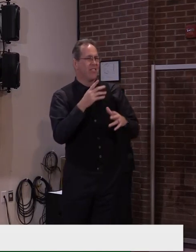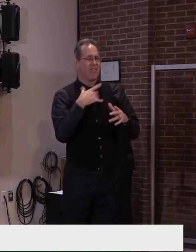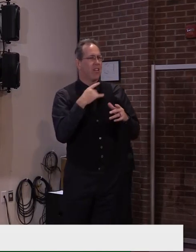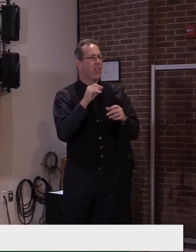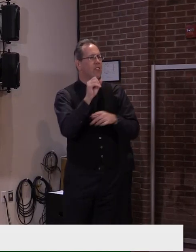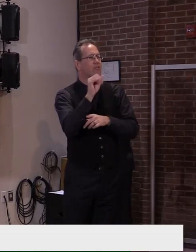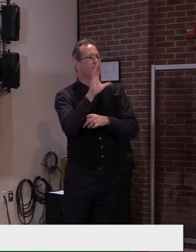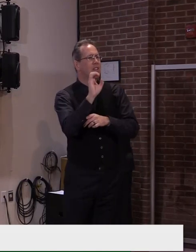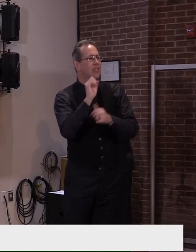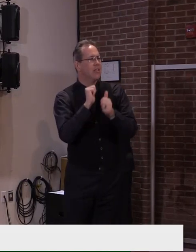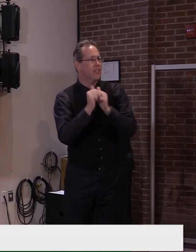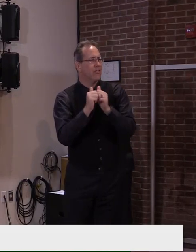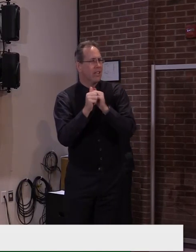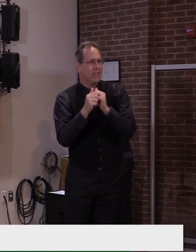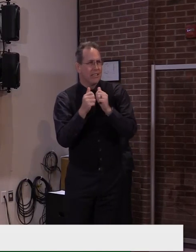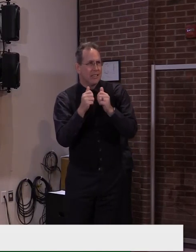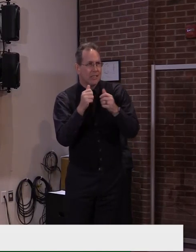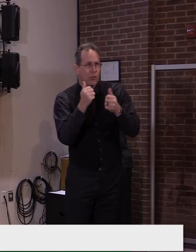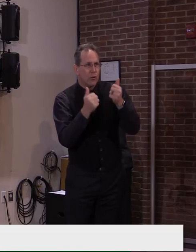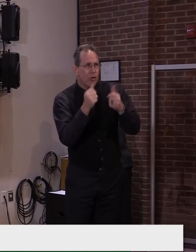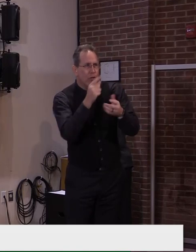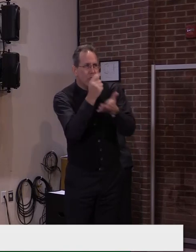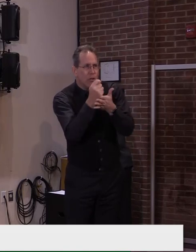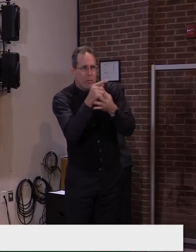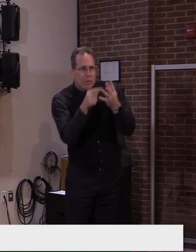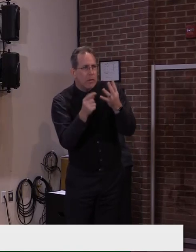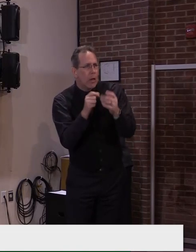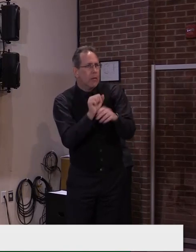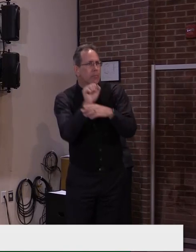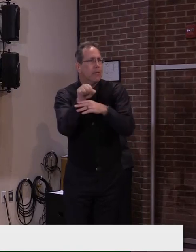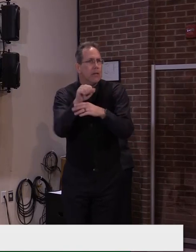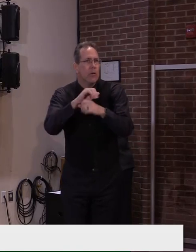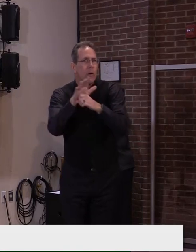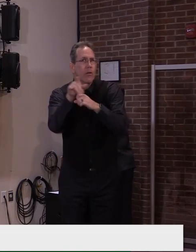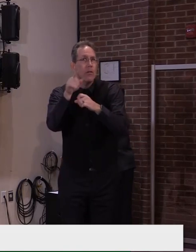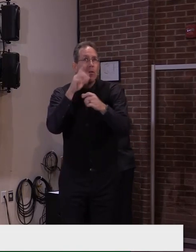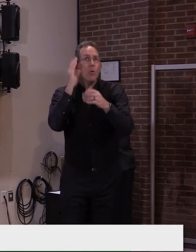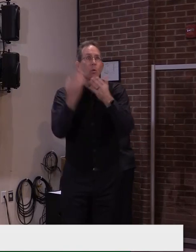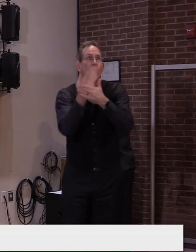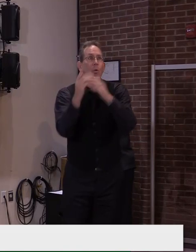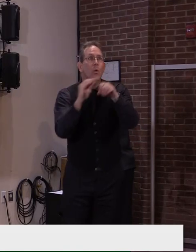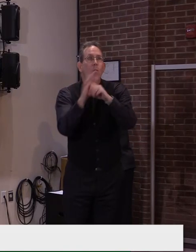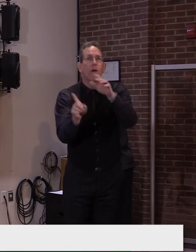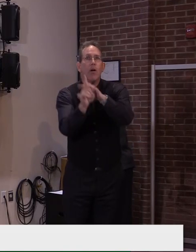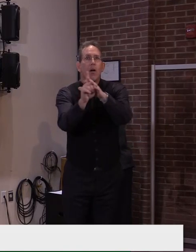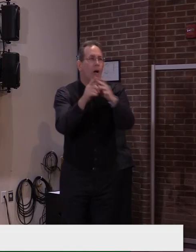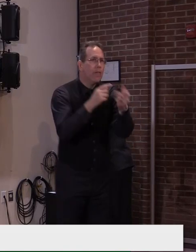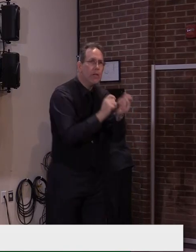very recently, and the timing of Omicron. So unfortunately, that